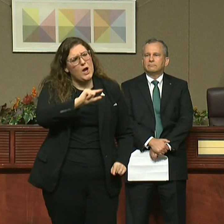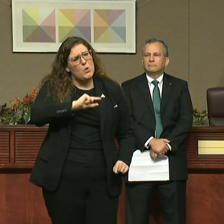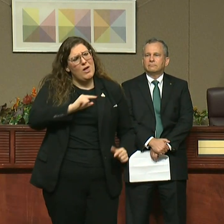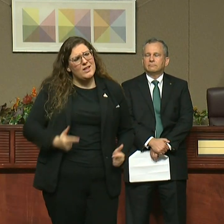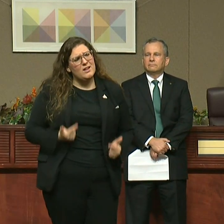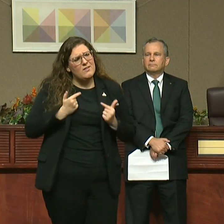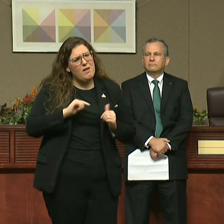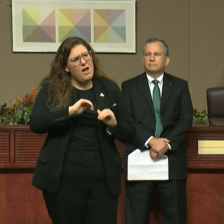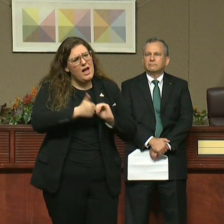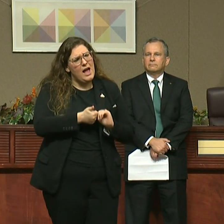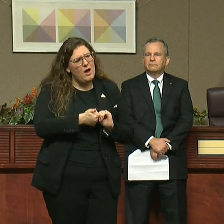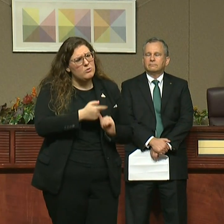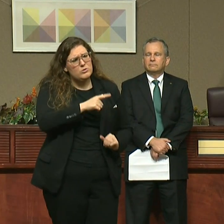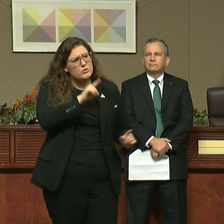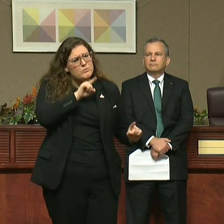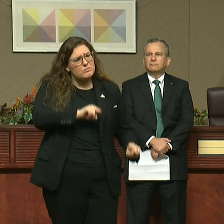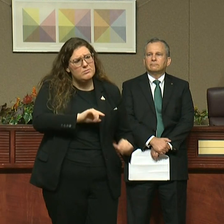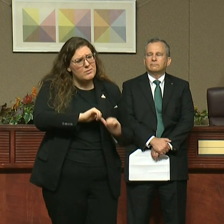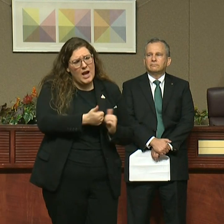that?